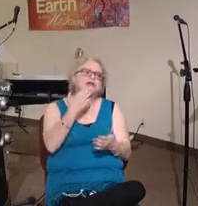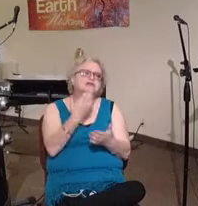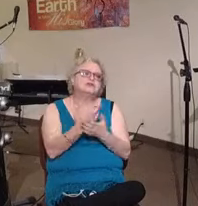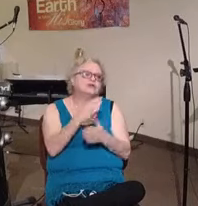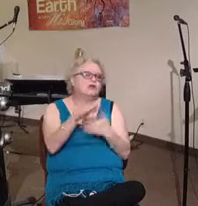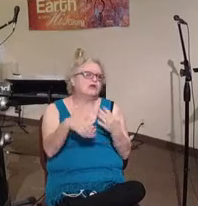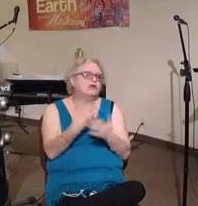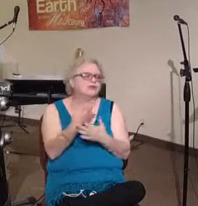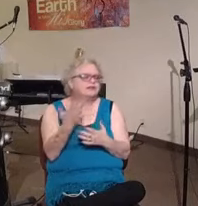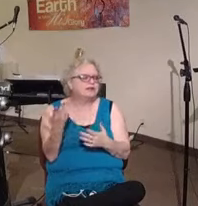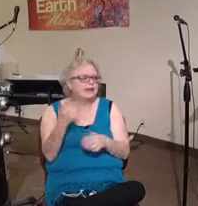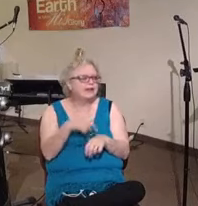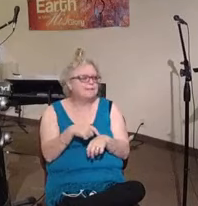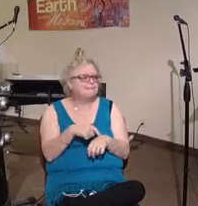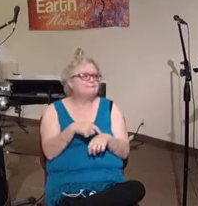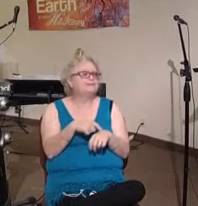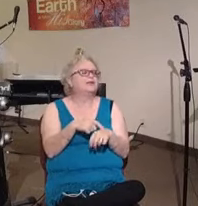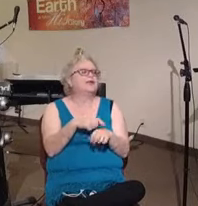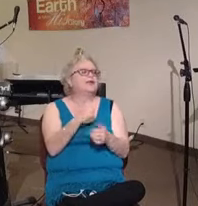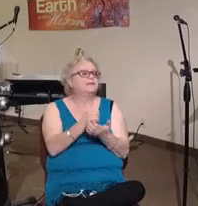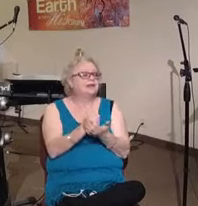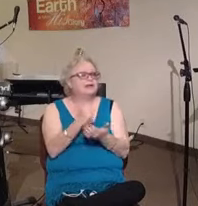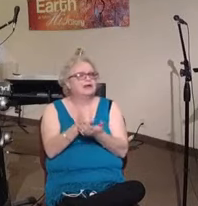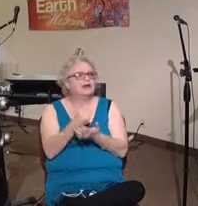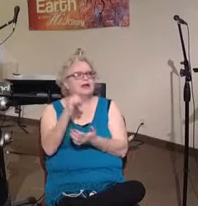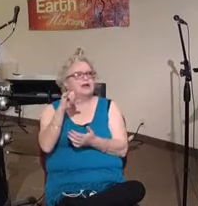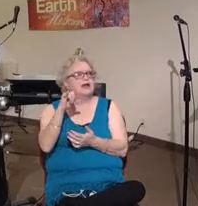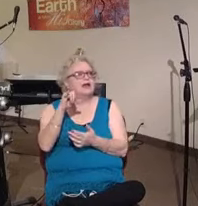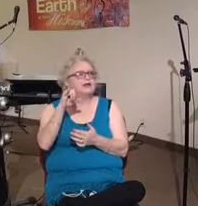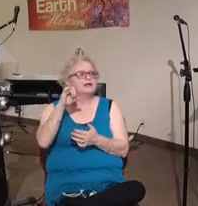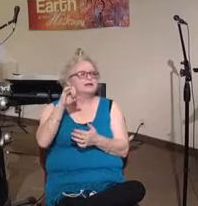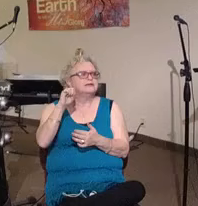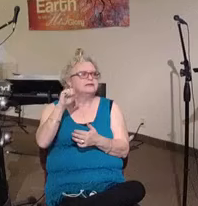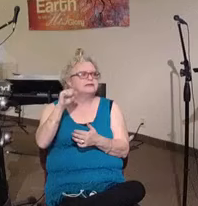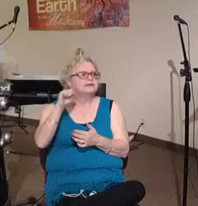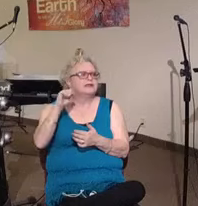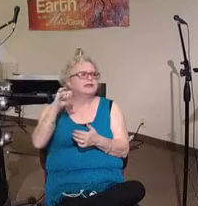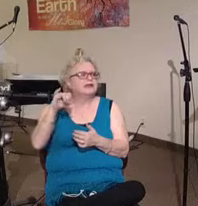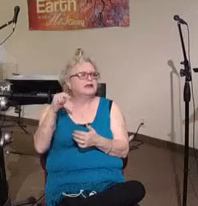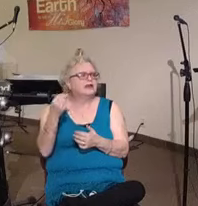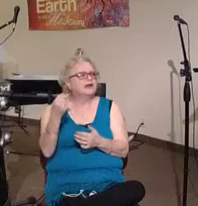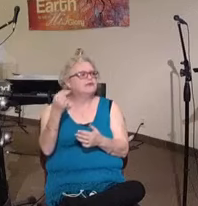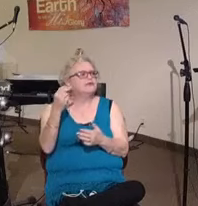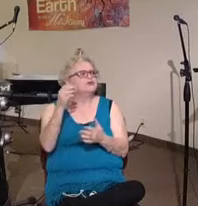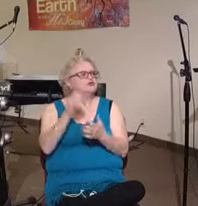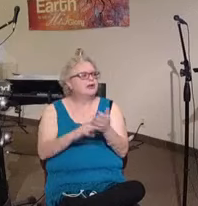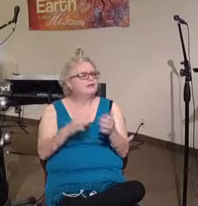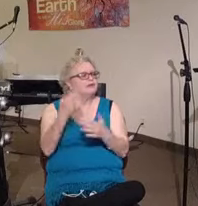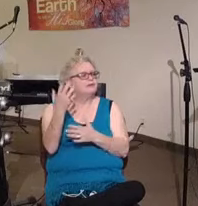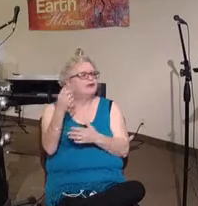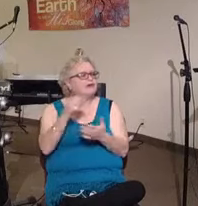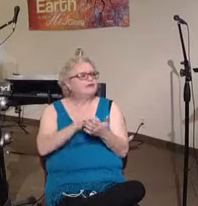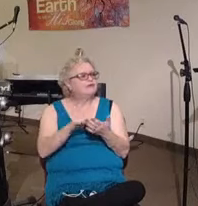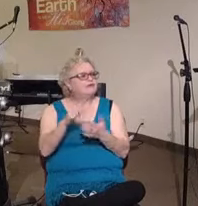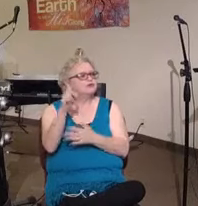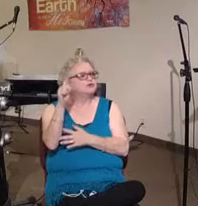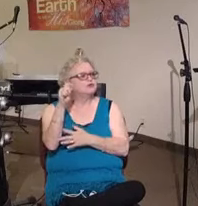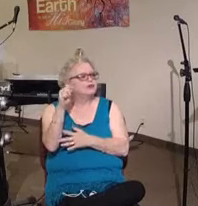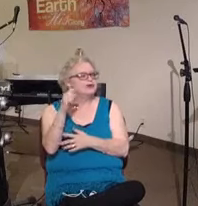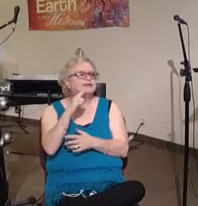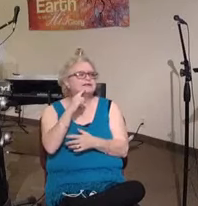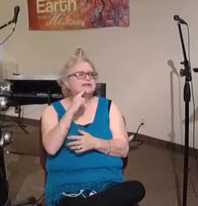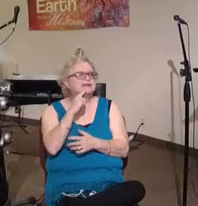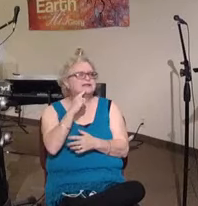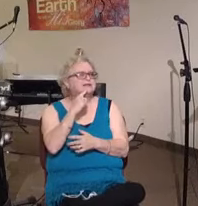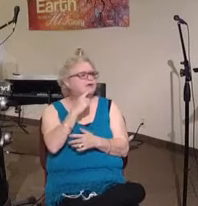Amen and amen. And we can go to Isaiah chapter 20, chapter 5, verse 20, where it